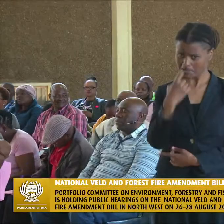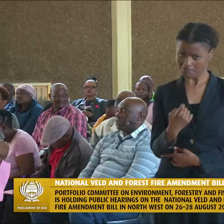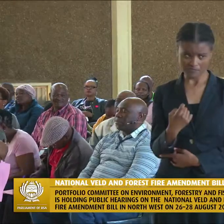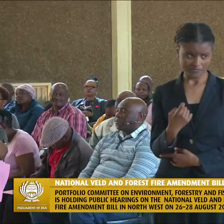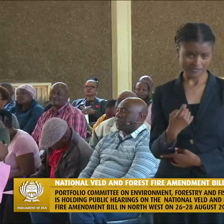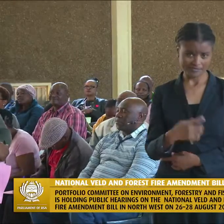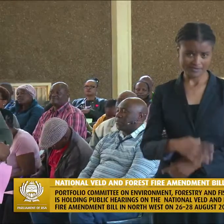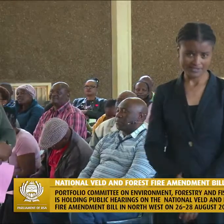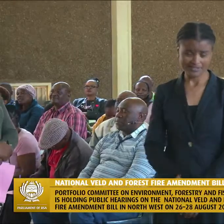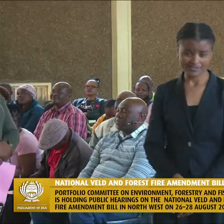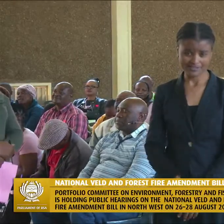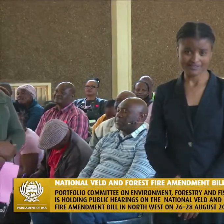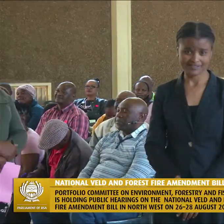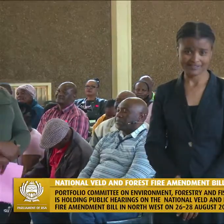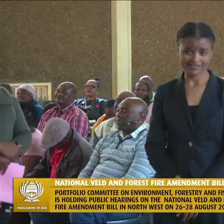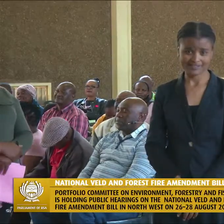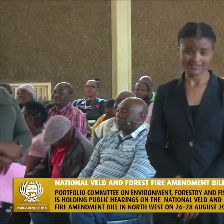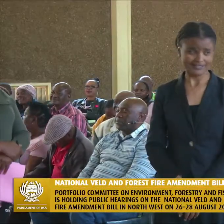and